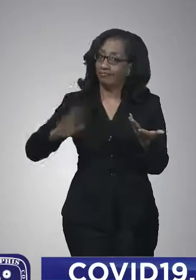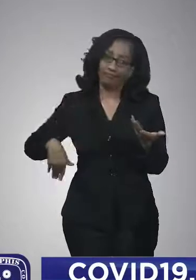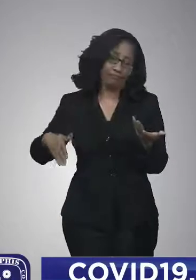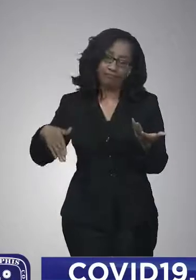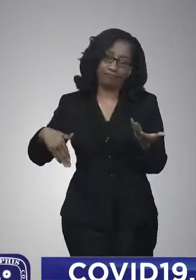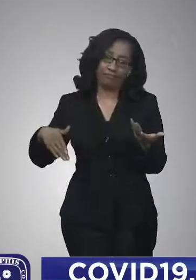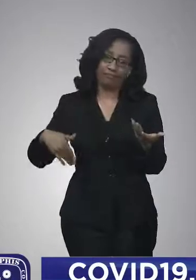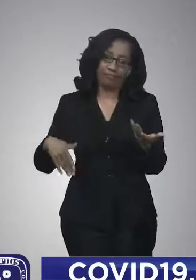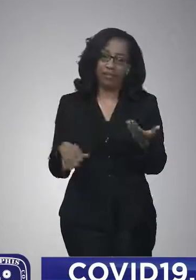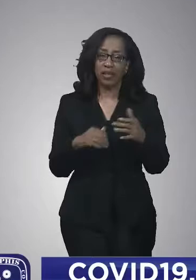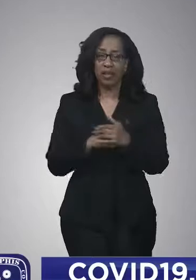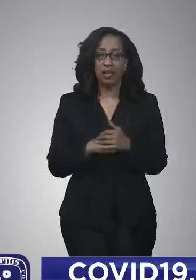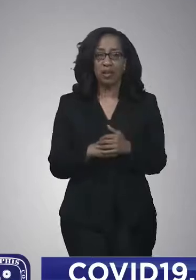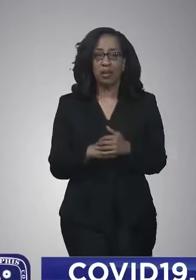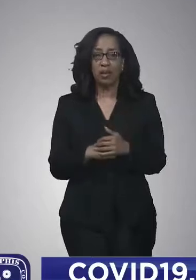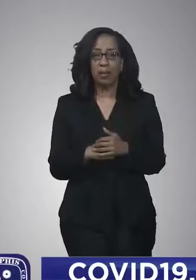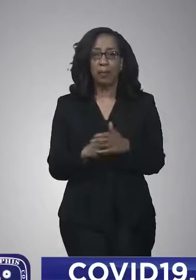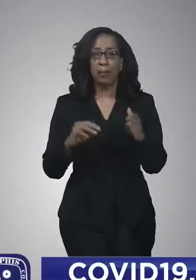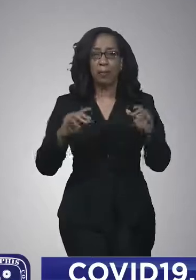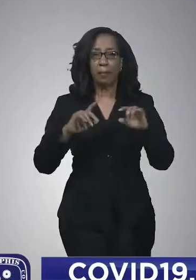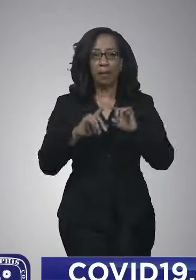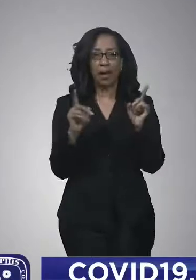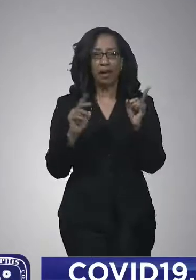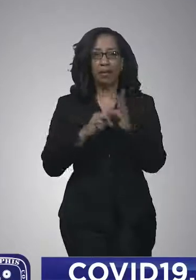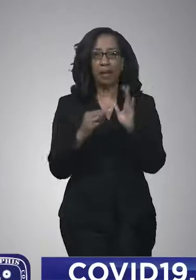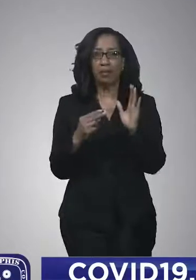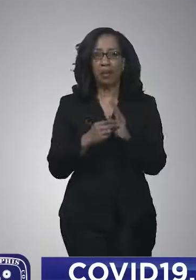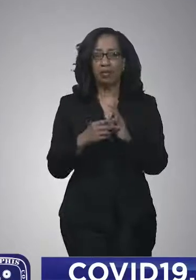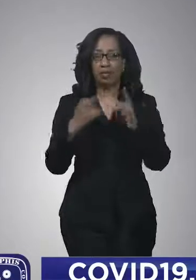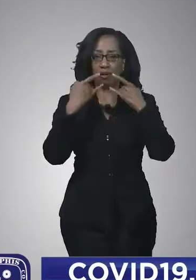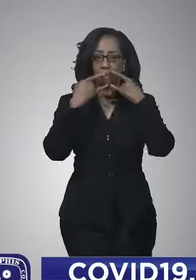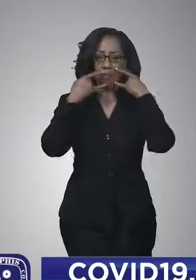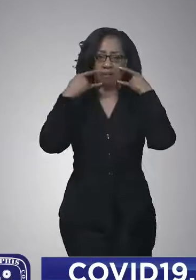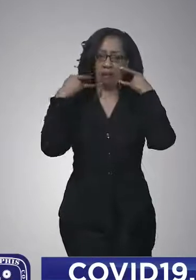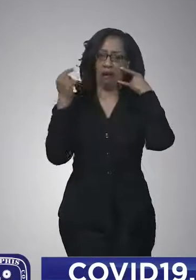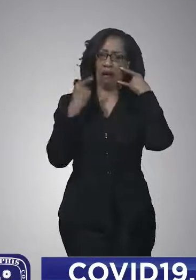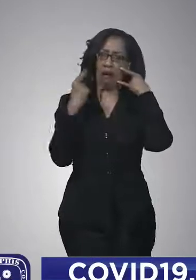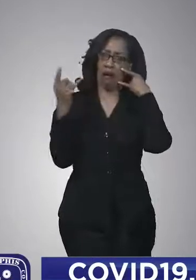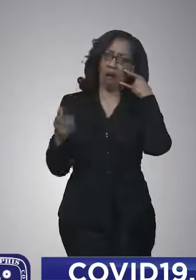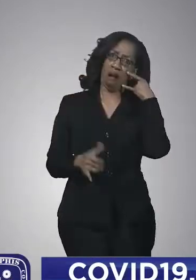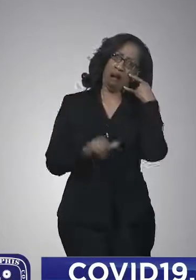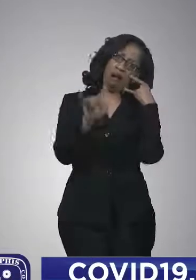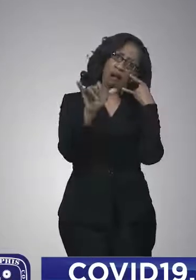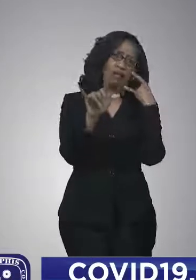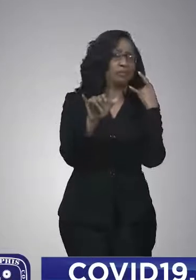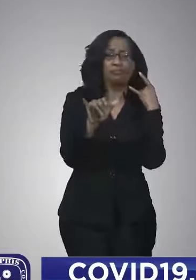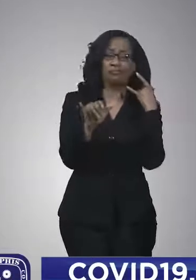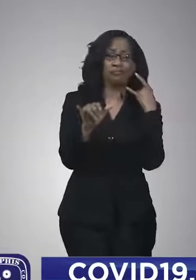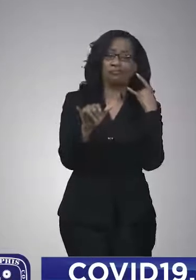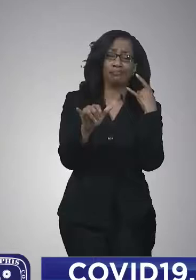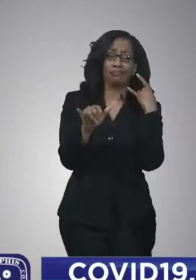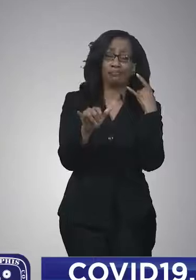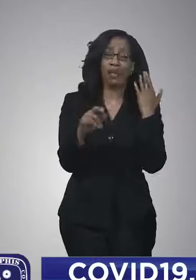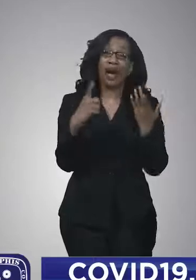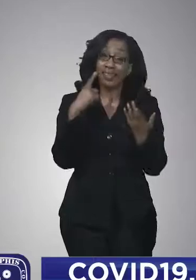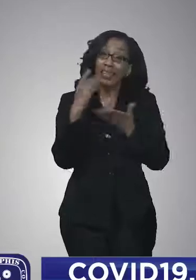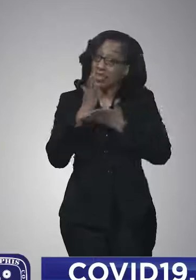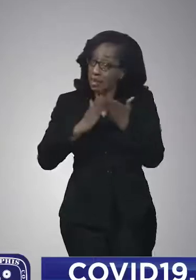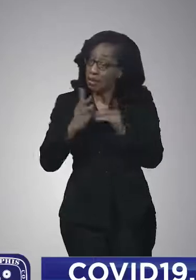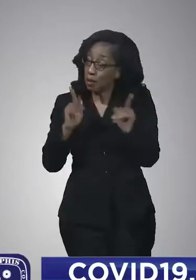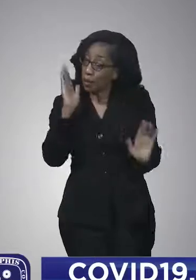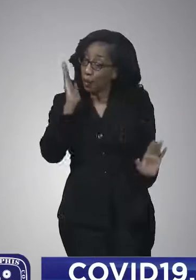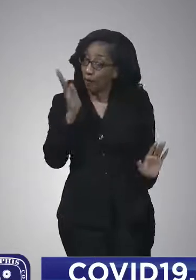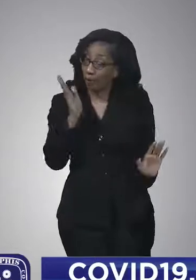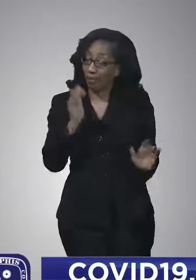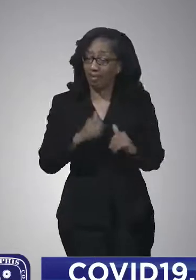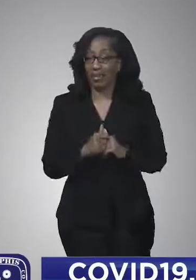that we're going to get into this thing where we're in masks forever. I think that there are some people who will wear their masks forever. I really